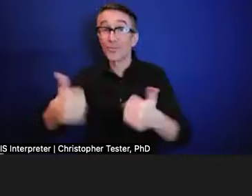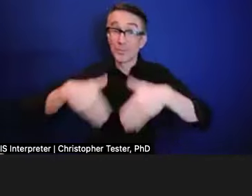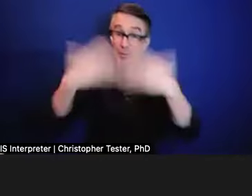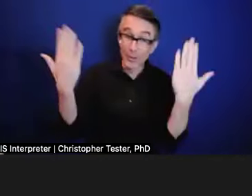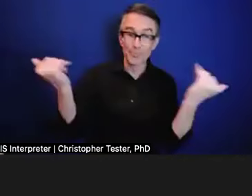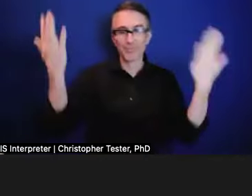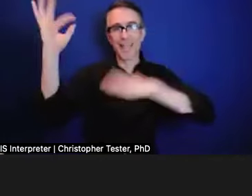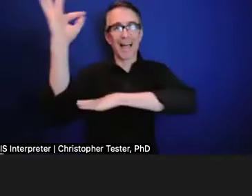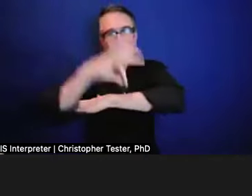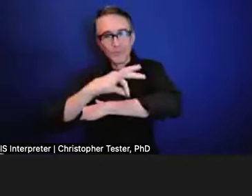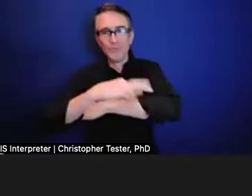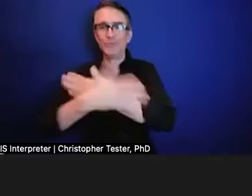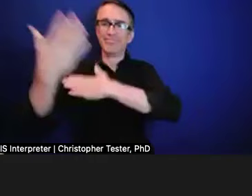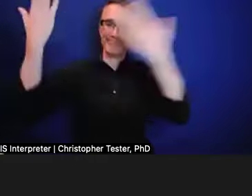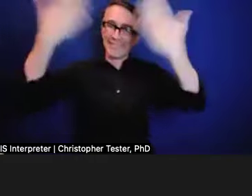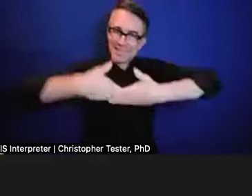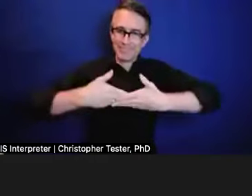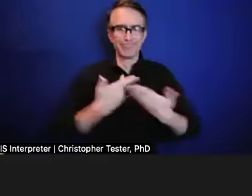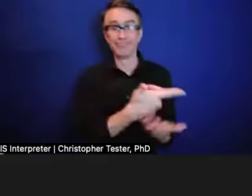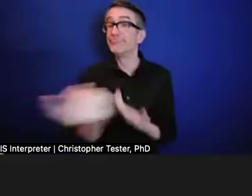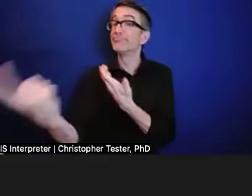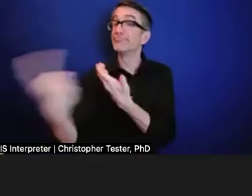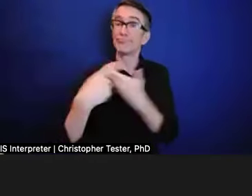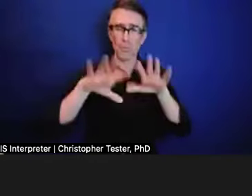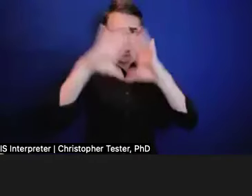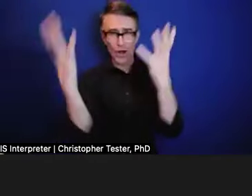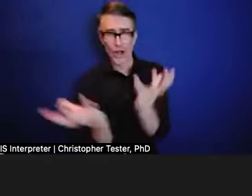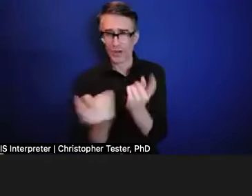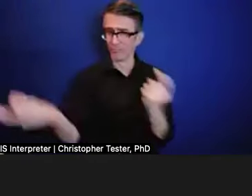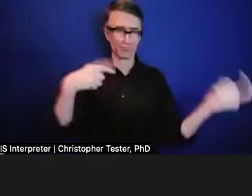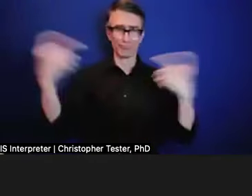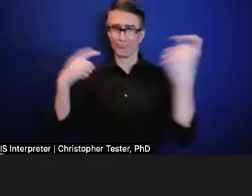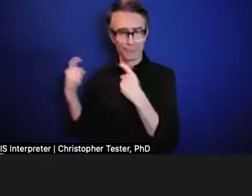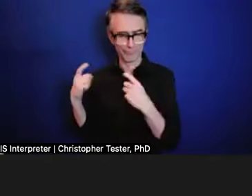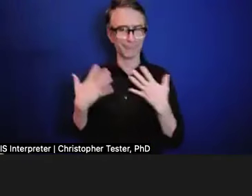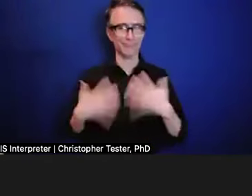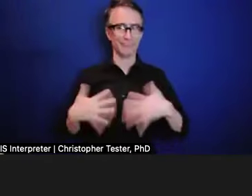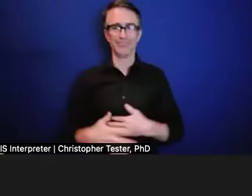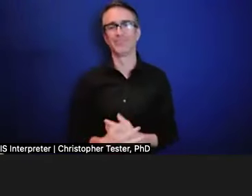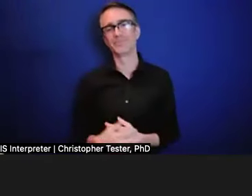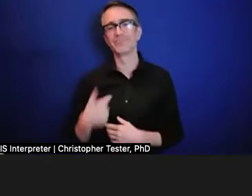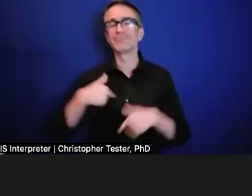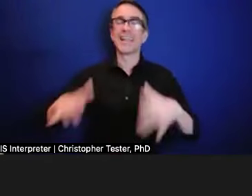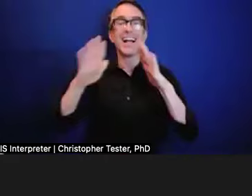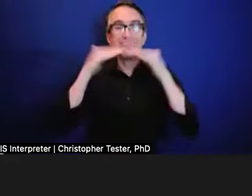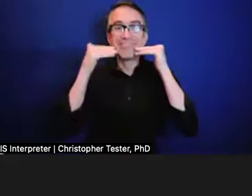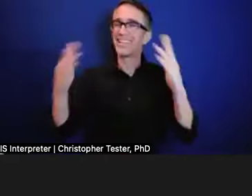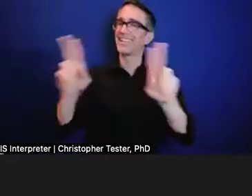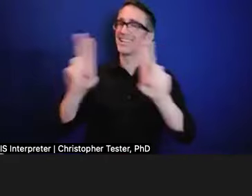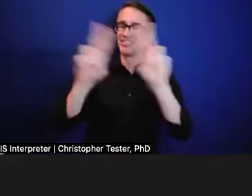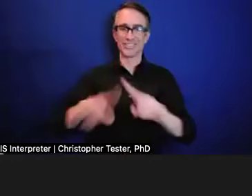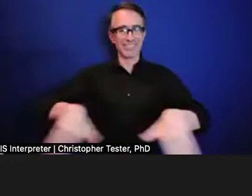world. Happy International Day of Persons with Disabilities. On behalf of the International Disability